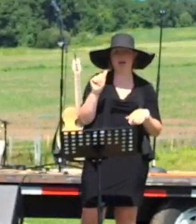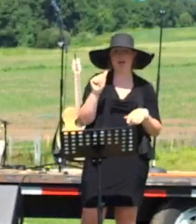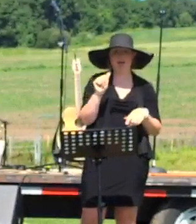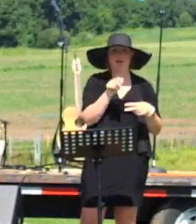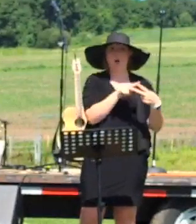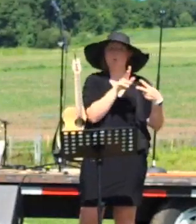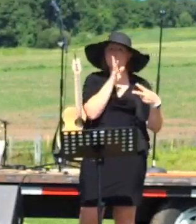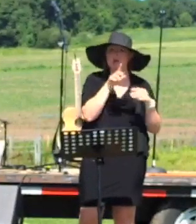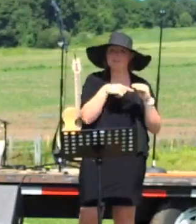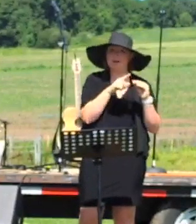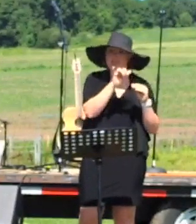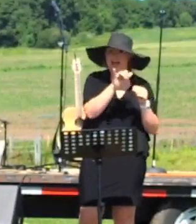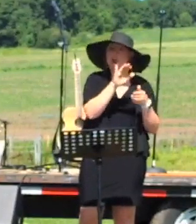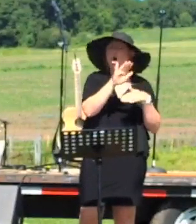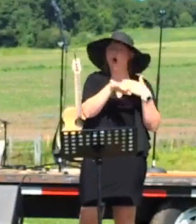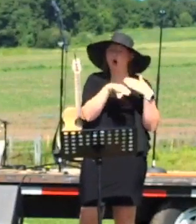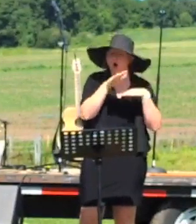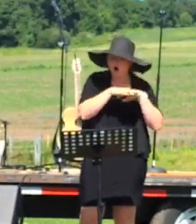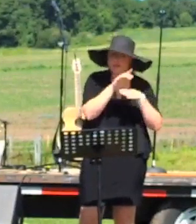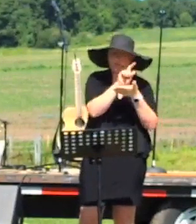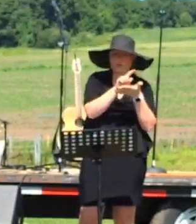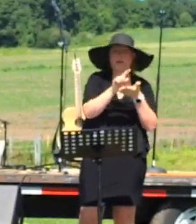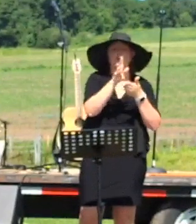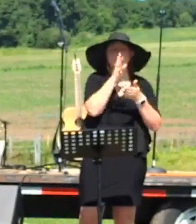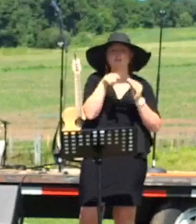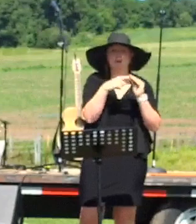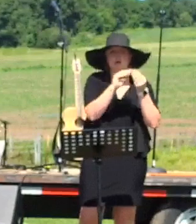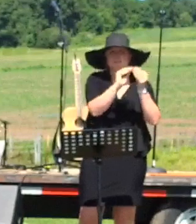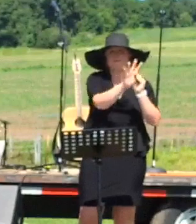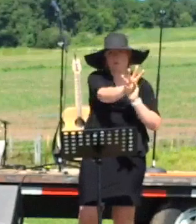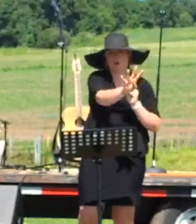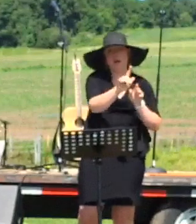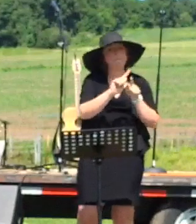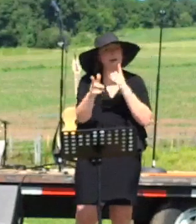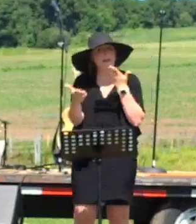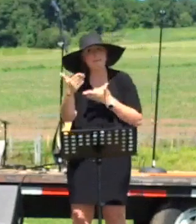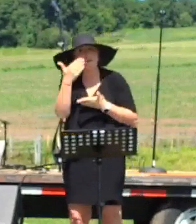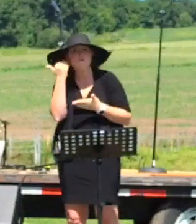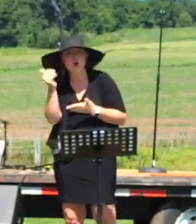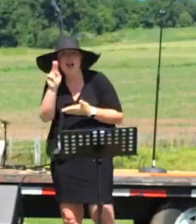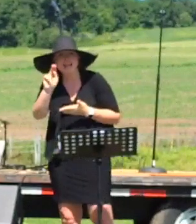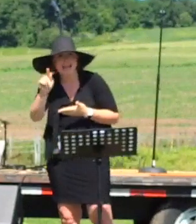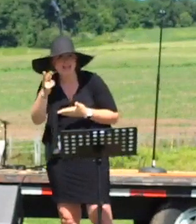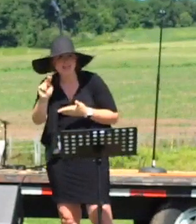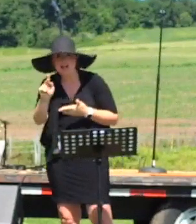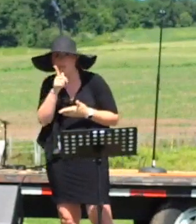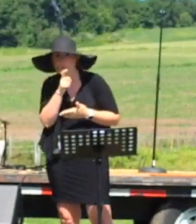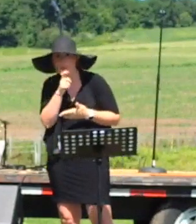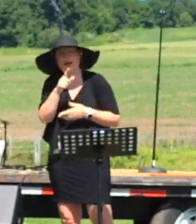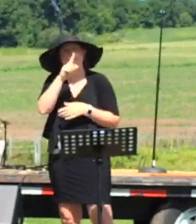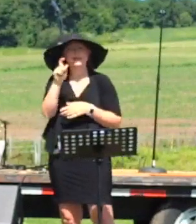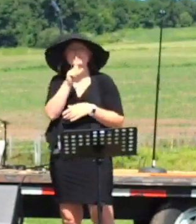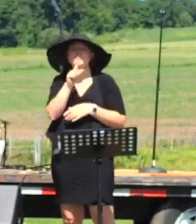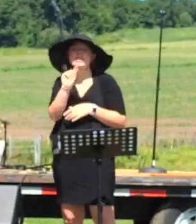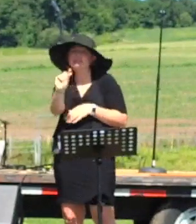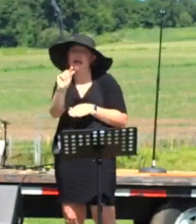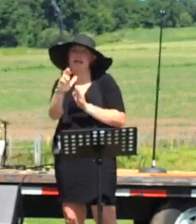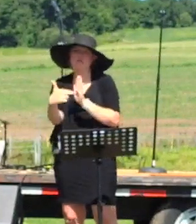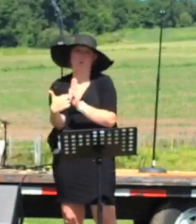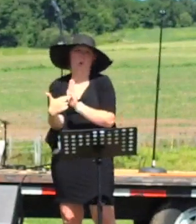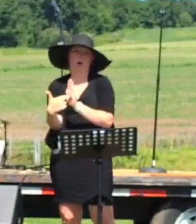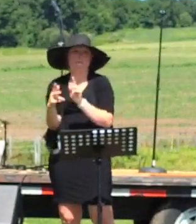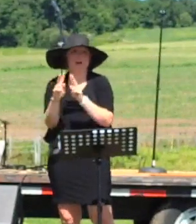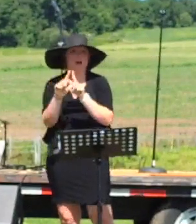that on our type 4 week. But you may not recall Nathan, because he only plays a little role, but a very,